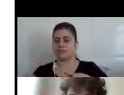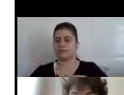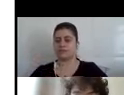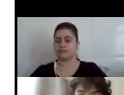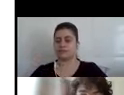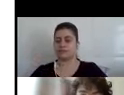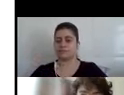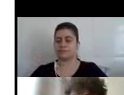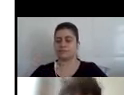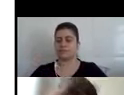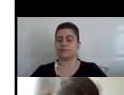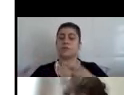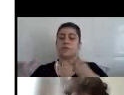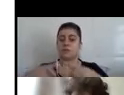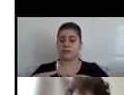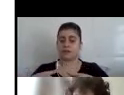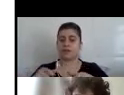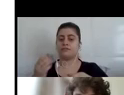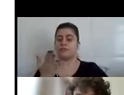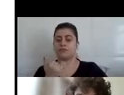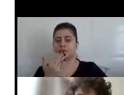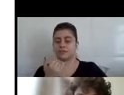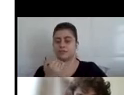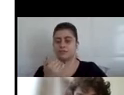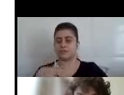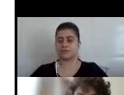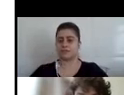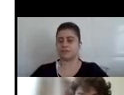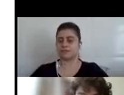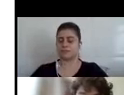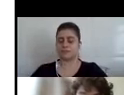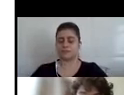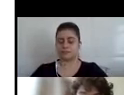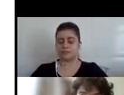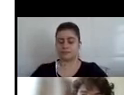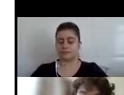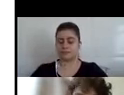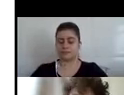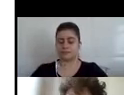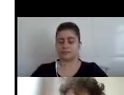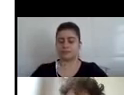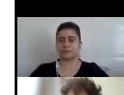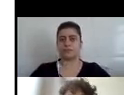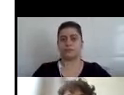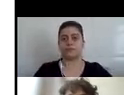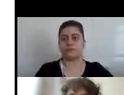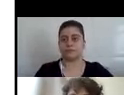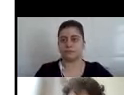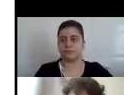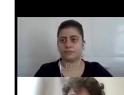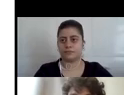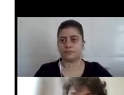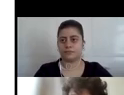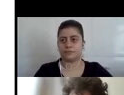the school meal centers. In the different school meal center in Seoul. Another example is the city of